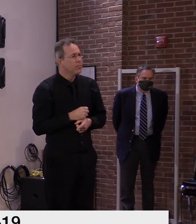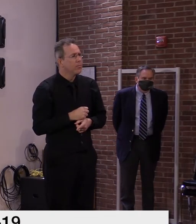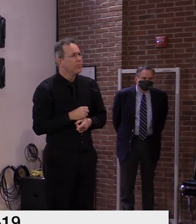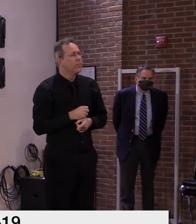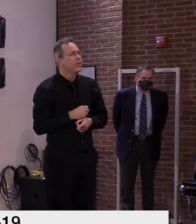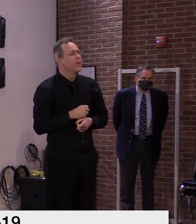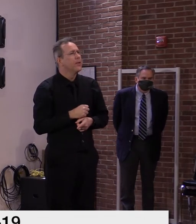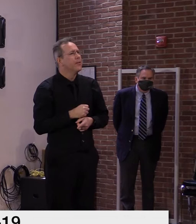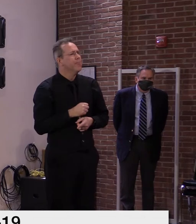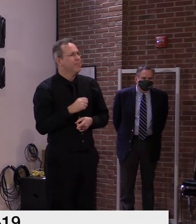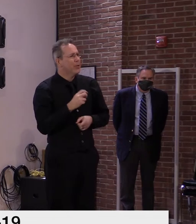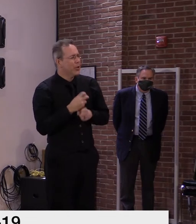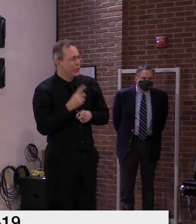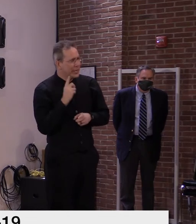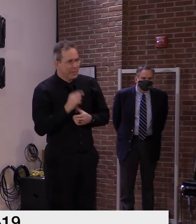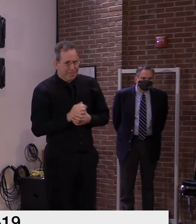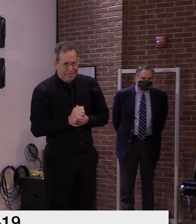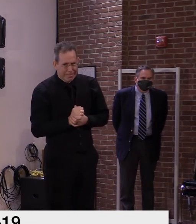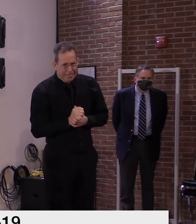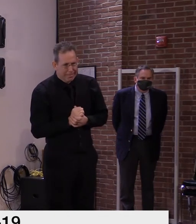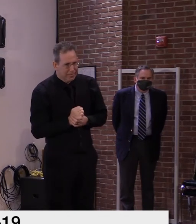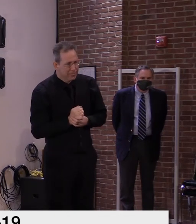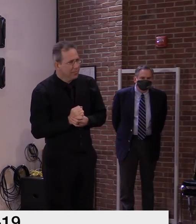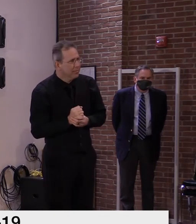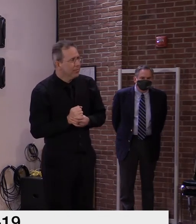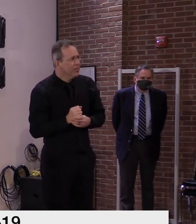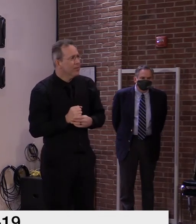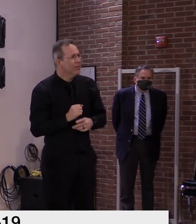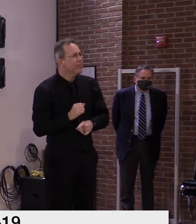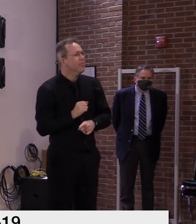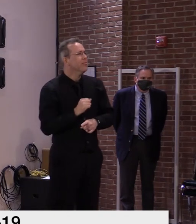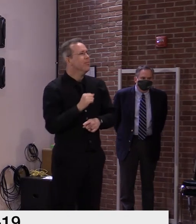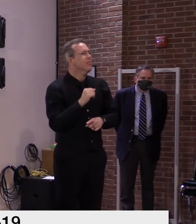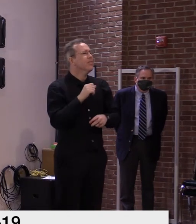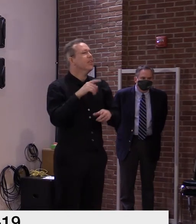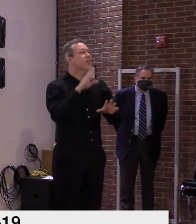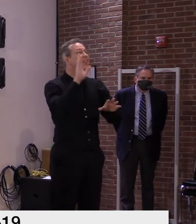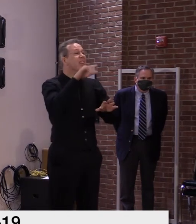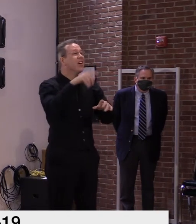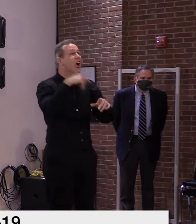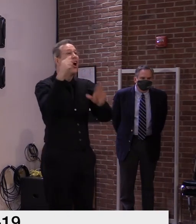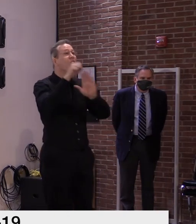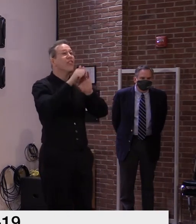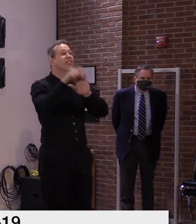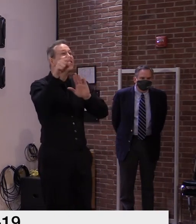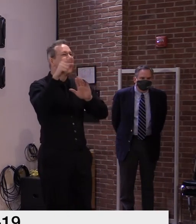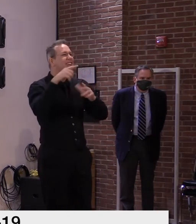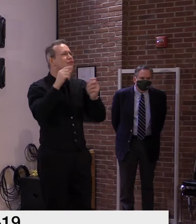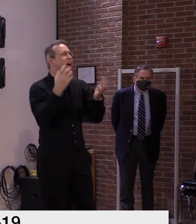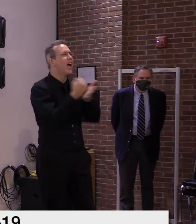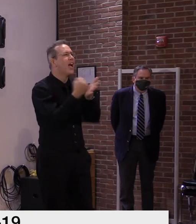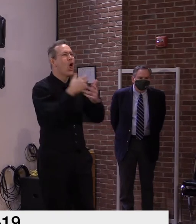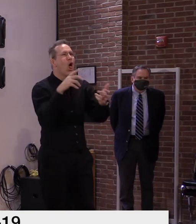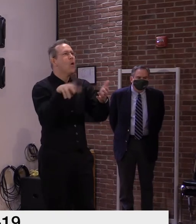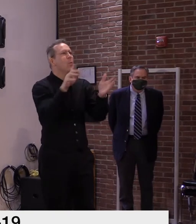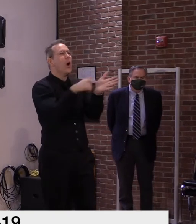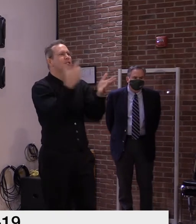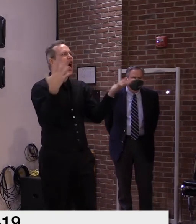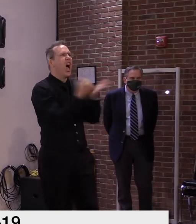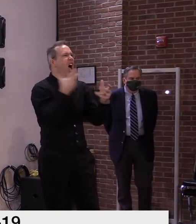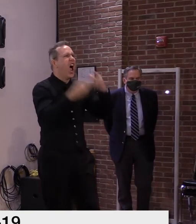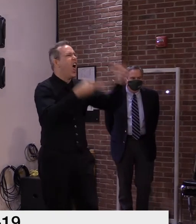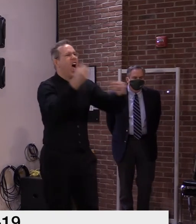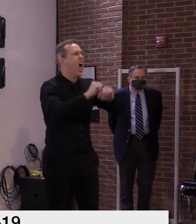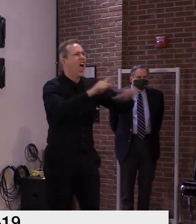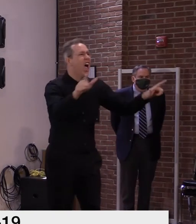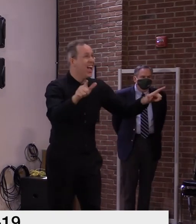have chosen to try to do it all at once, to try to get the very old, the most